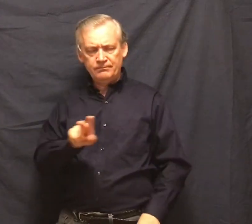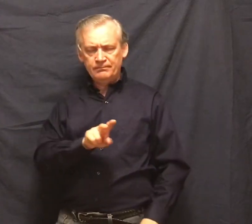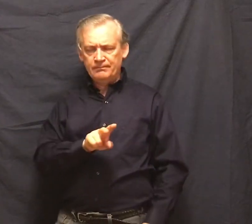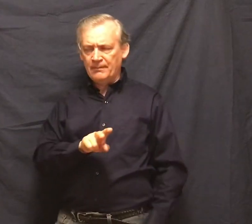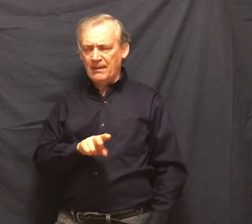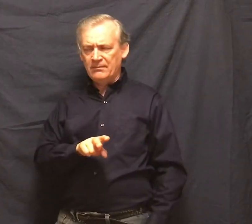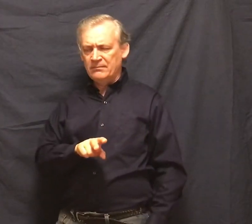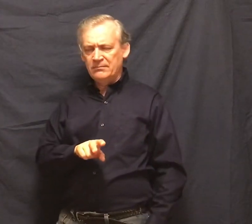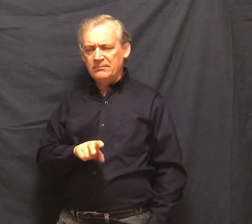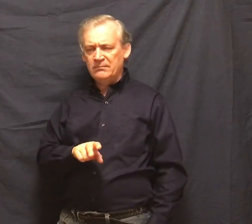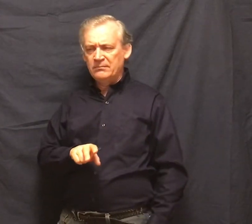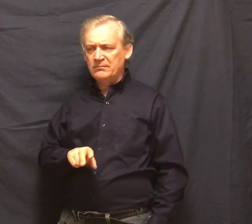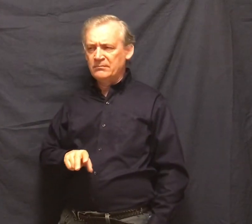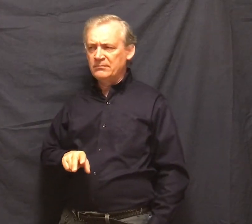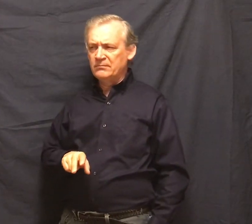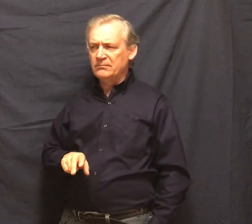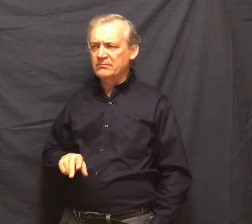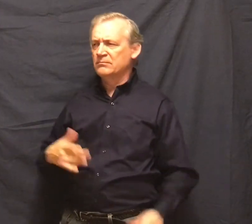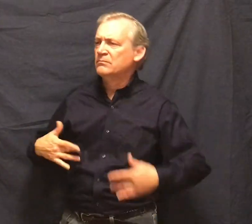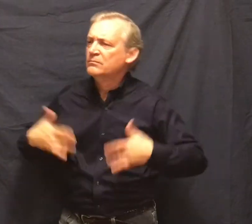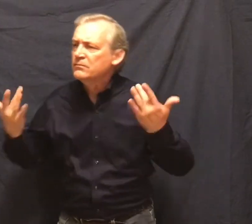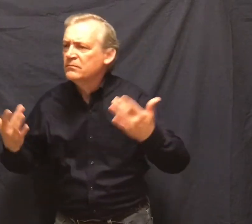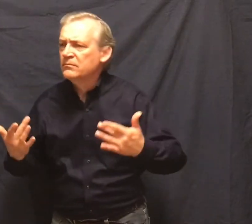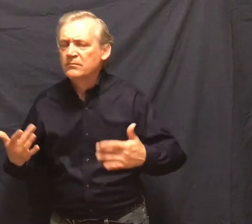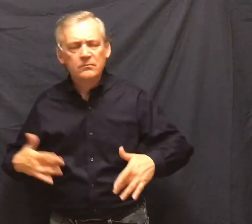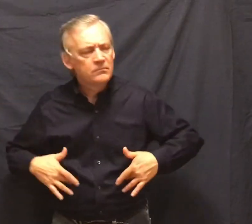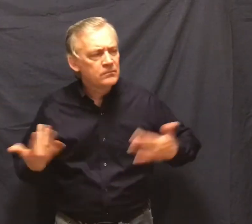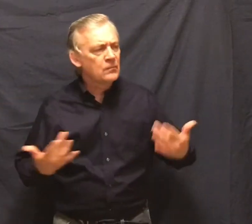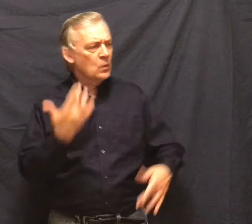What you doing in Crook's room? You hadn't ought to be here.